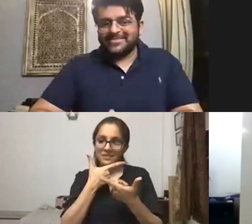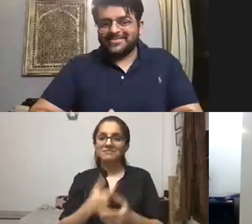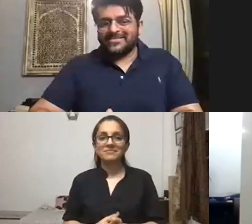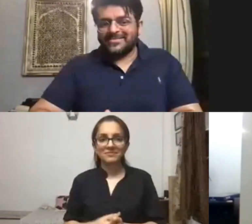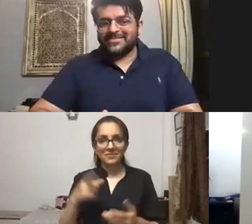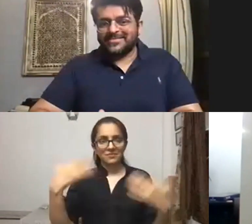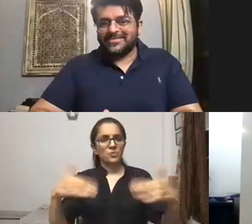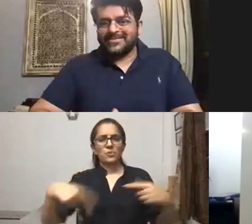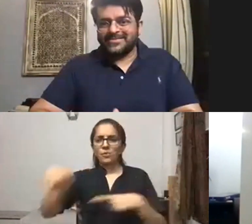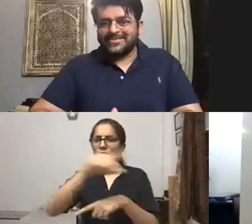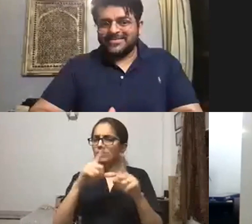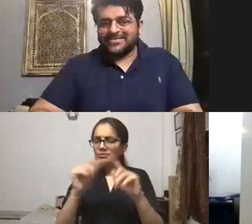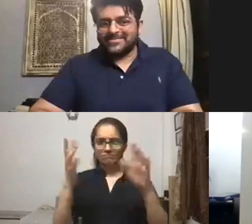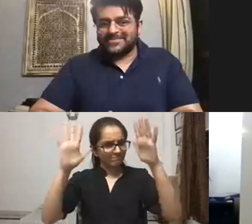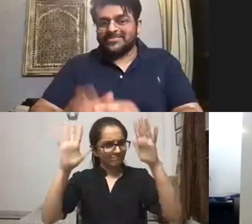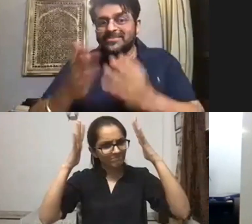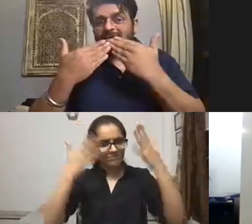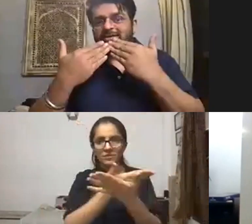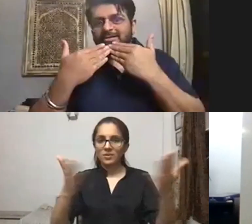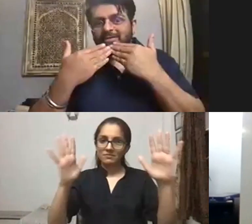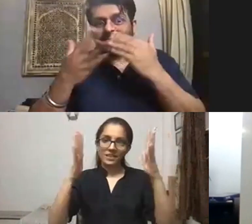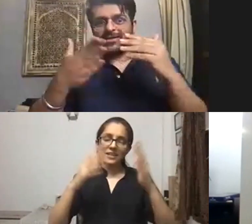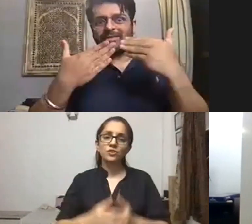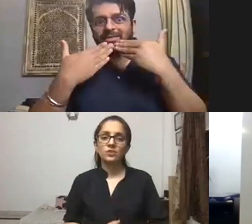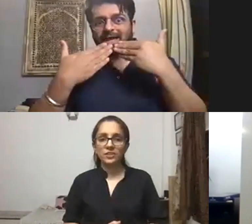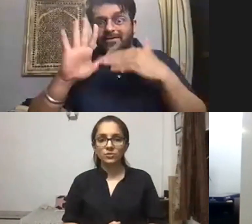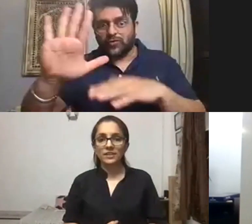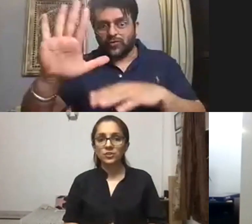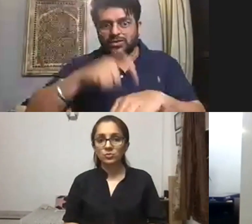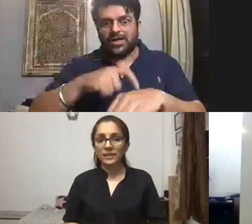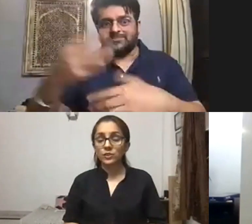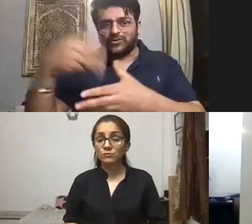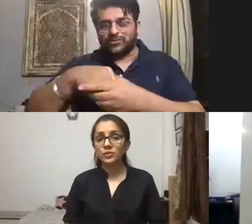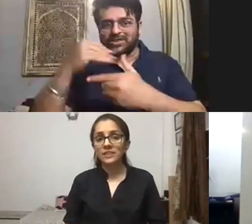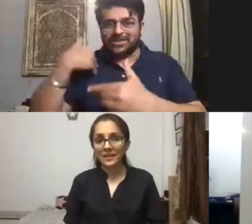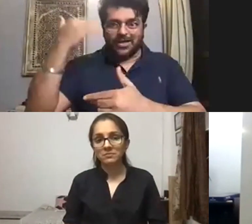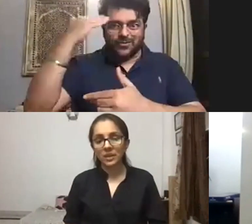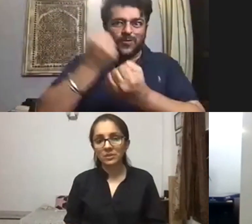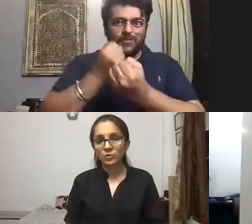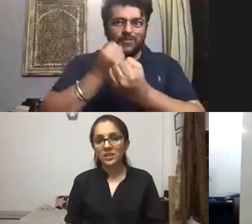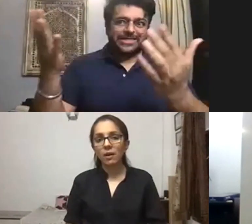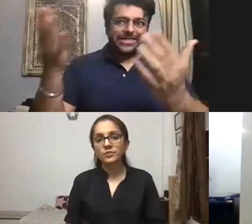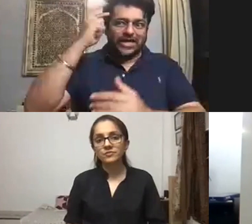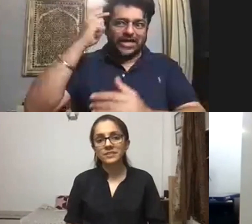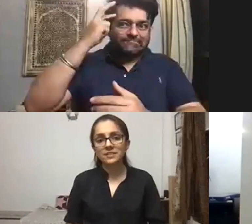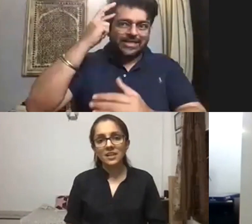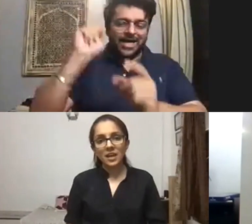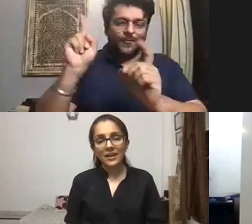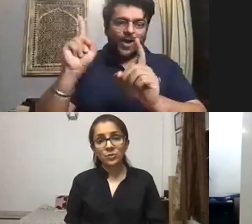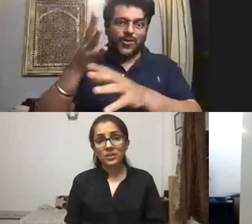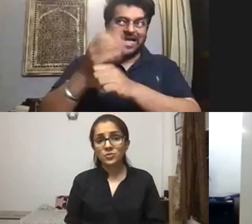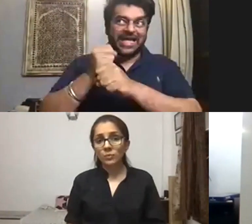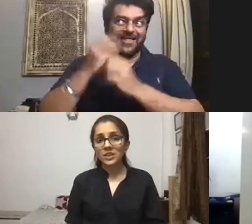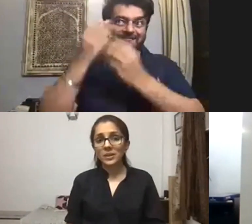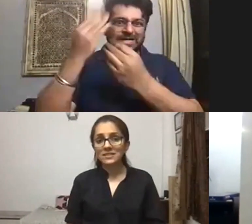You guys are doing an amazing job. Really. I mean, Thank I'm you. lost of words. Thank you for your time. I mean, to be a part of this. I